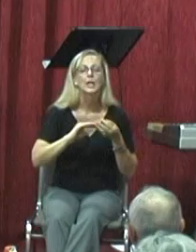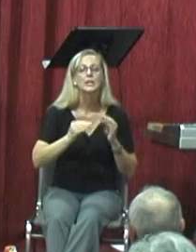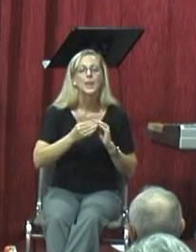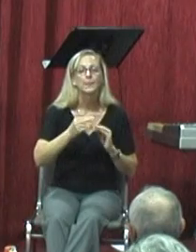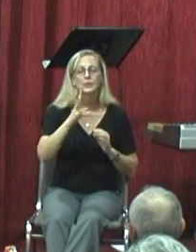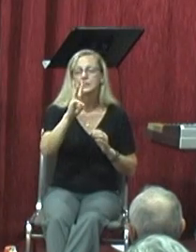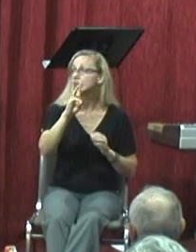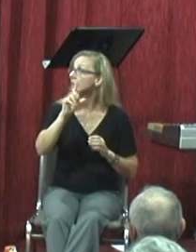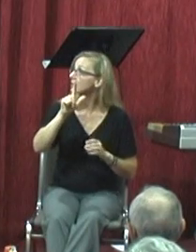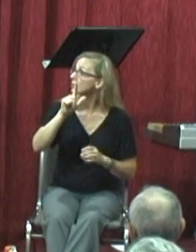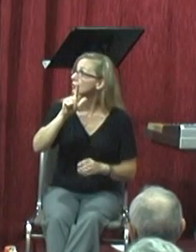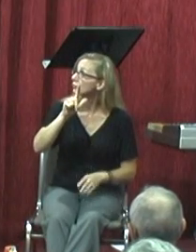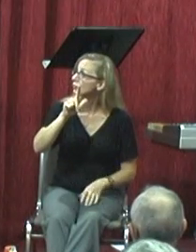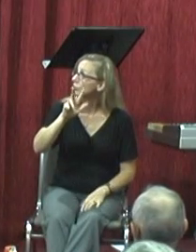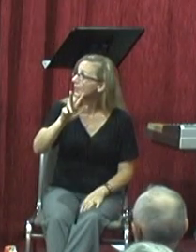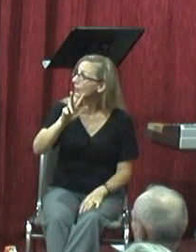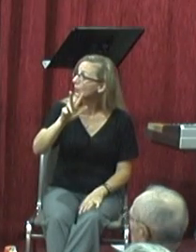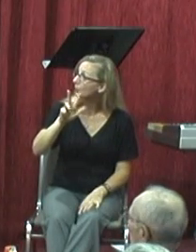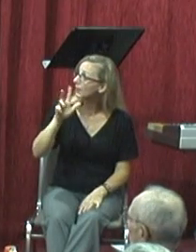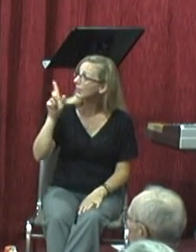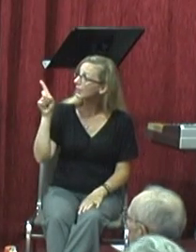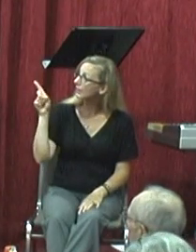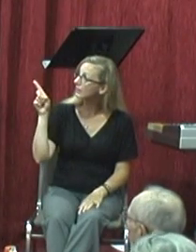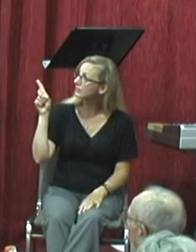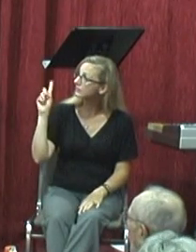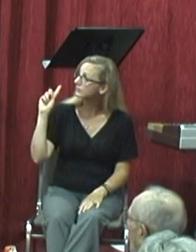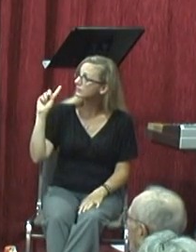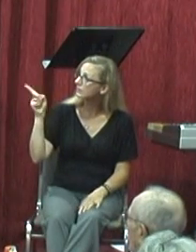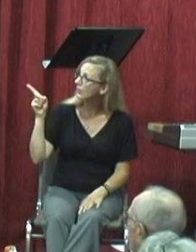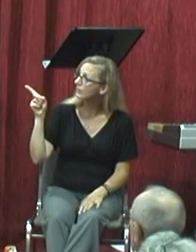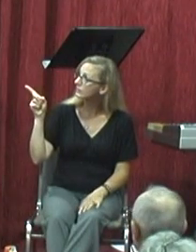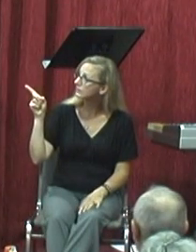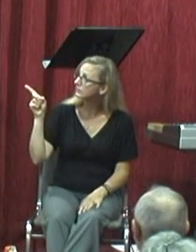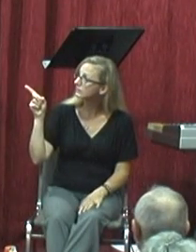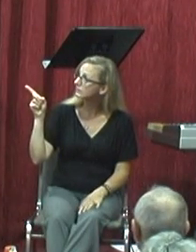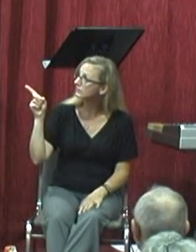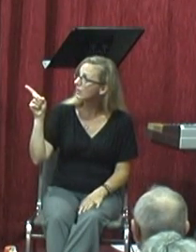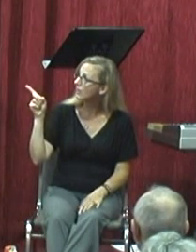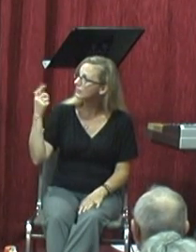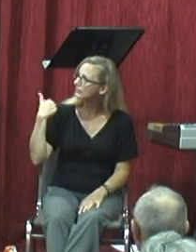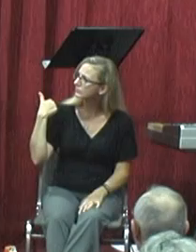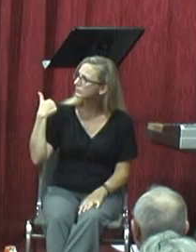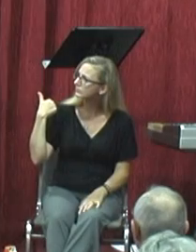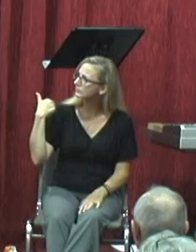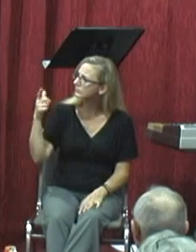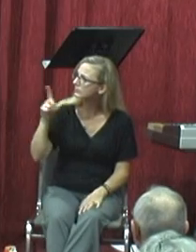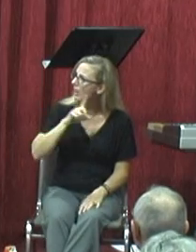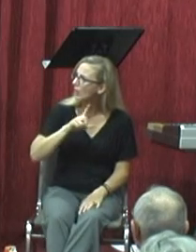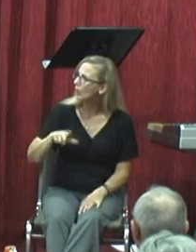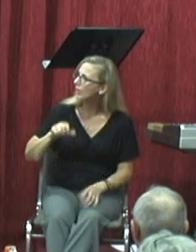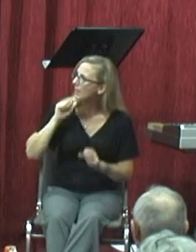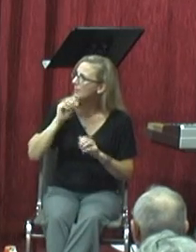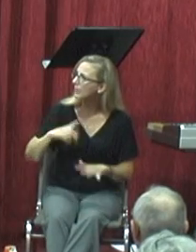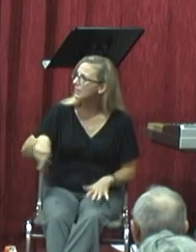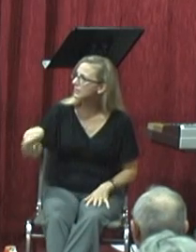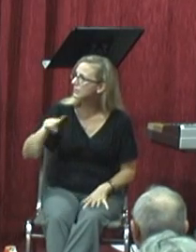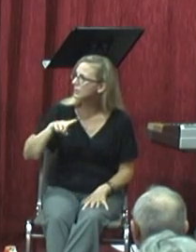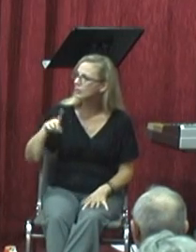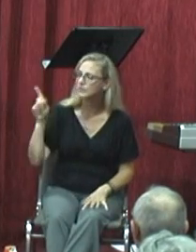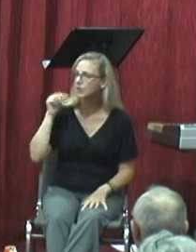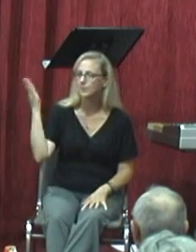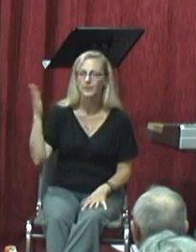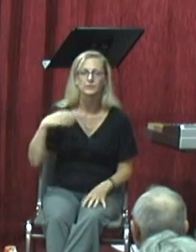6, verses 23 to 27, this is one that you are all familiar with. The Lord what you? Bless you. They